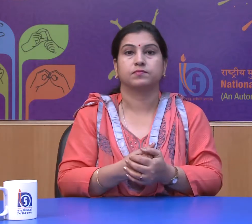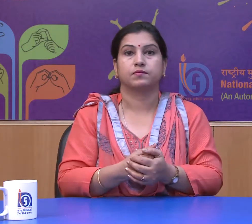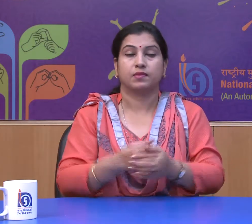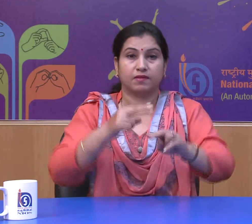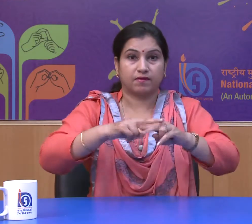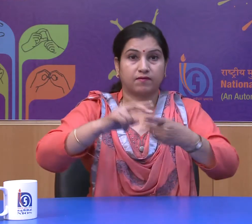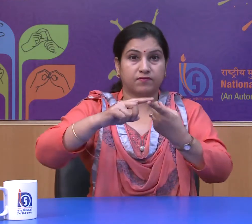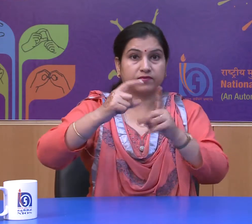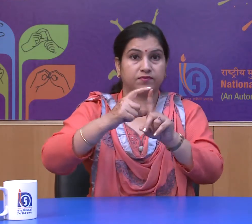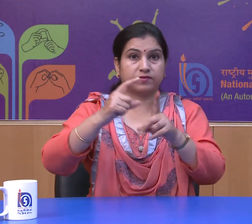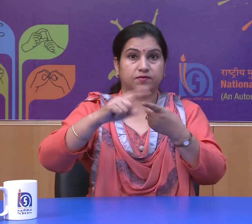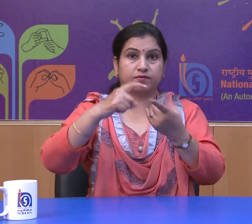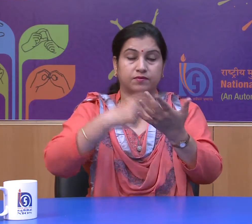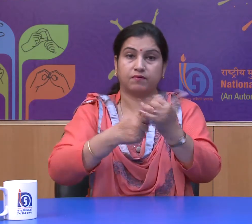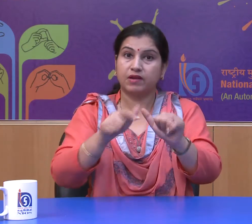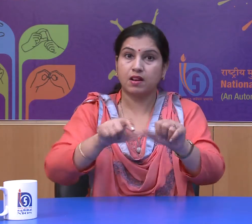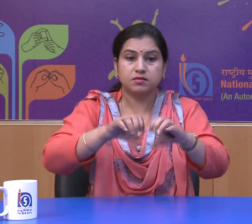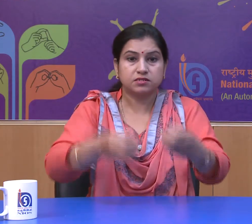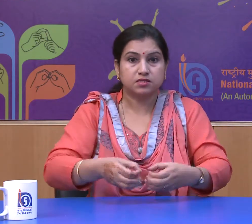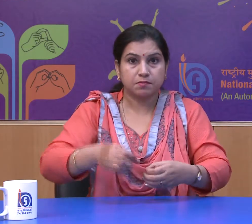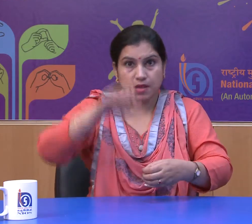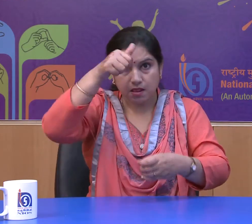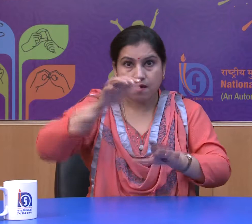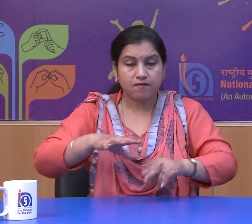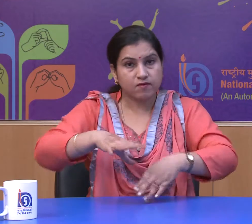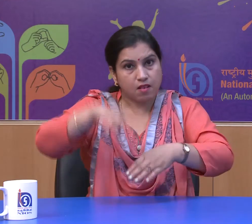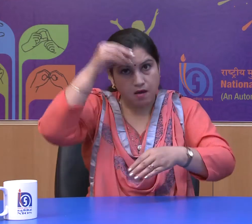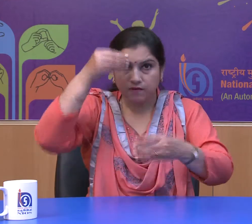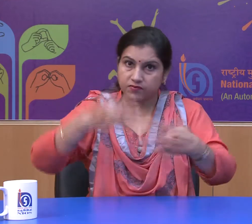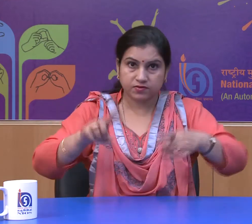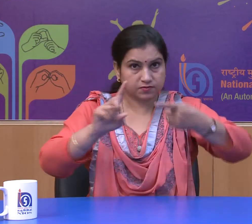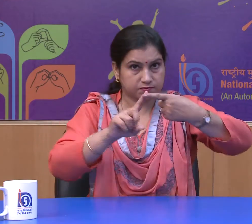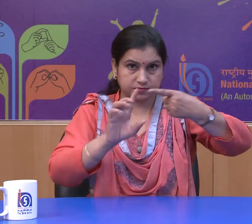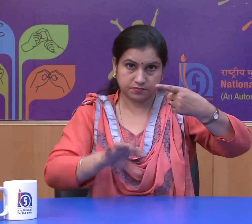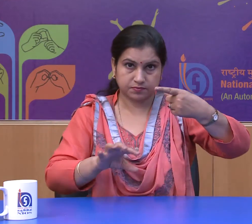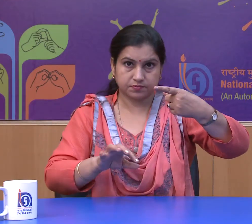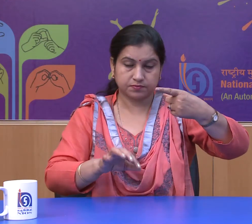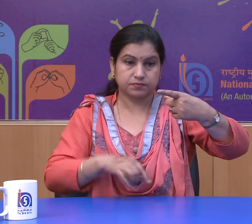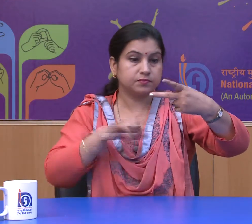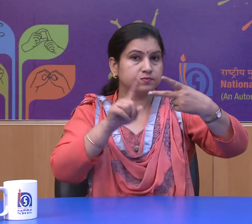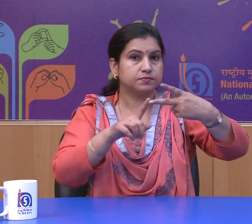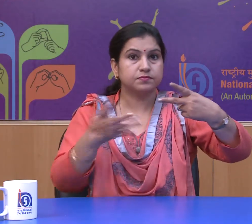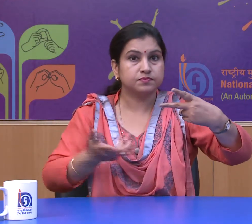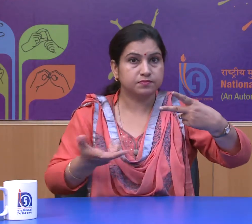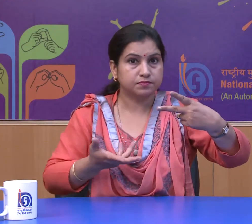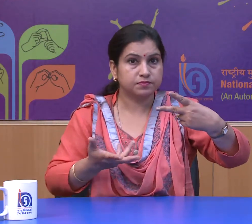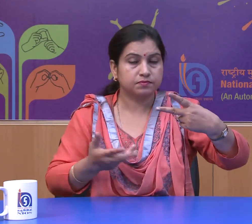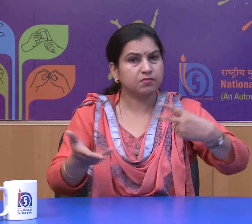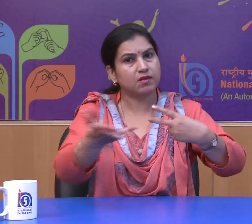system of government. Number 2, we also learnt